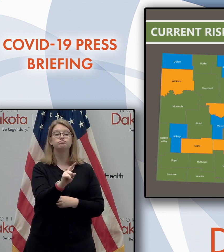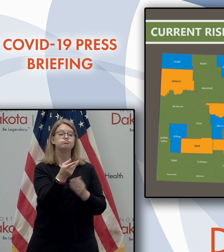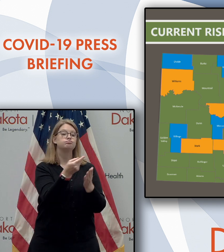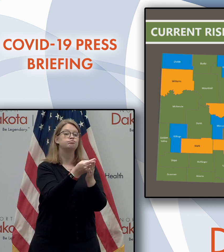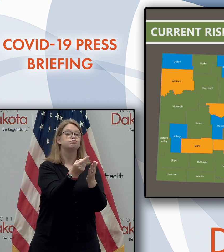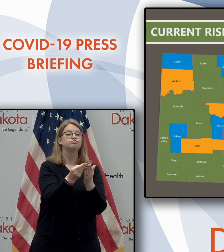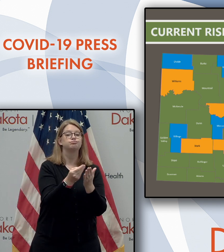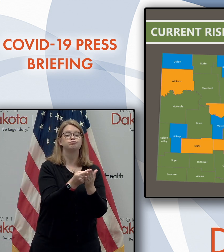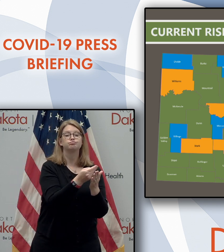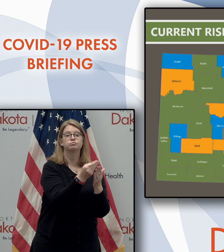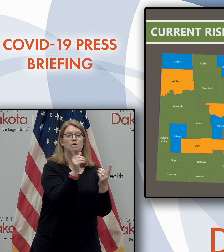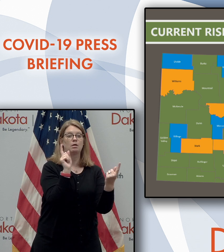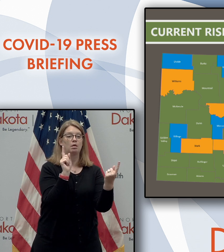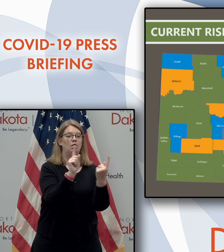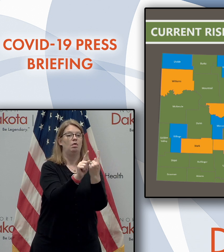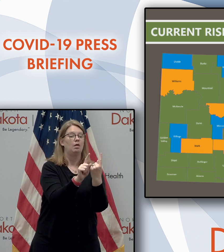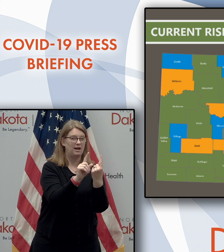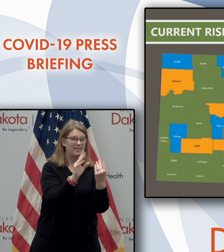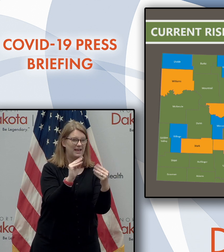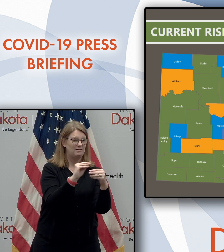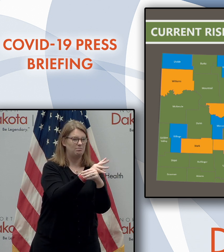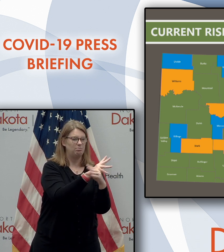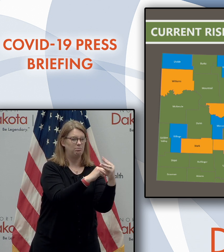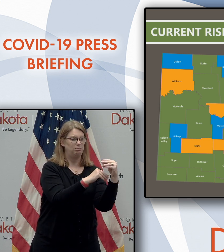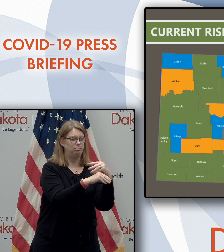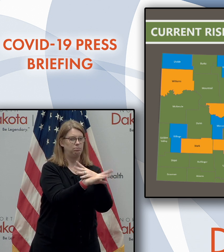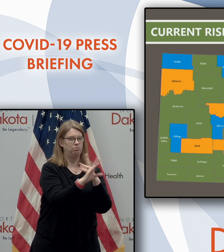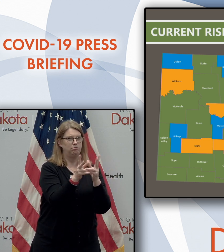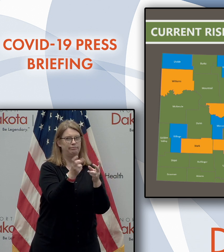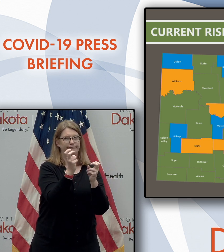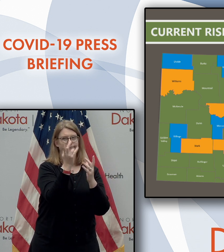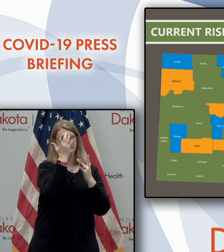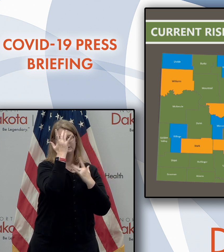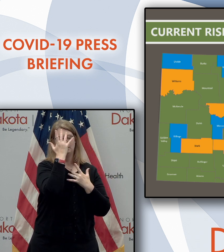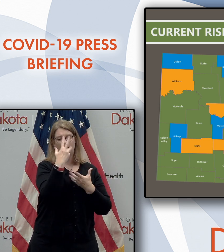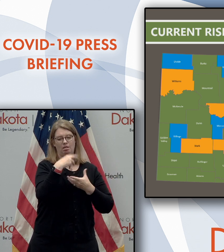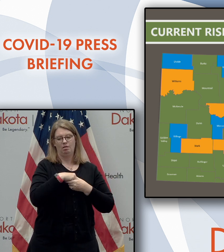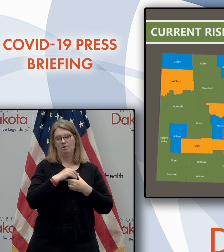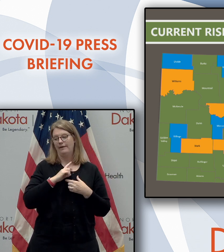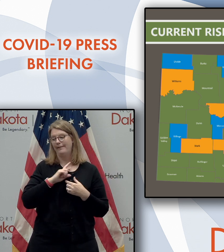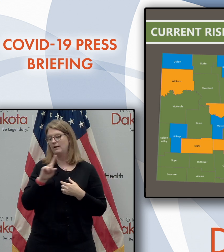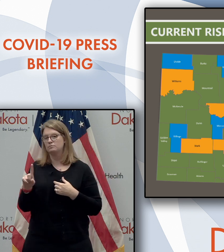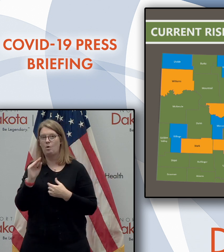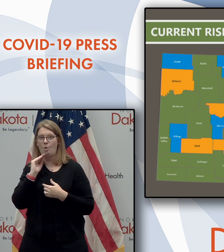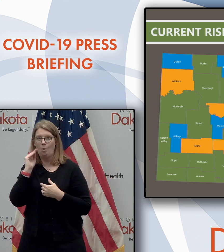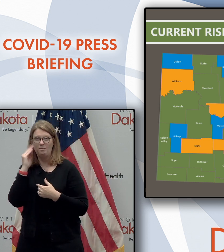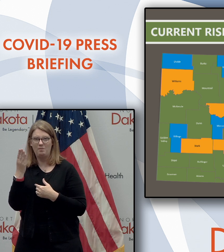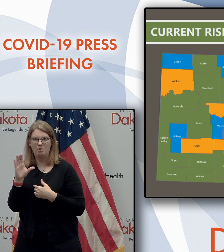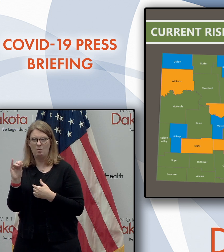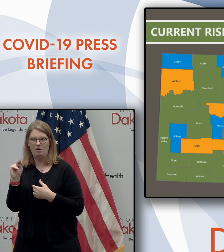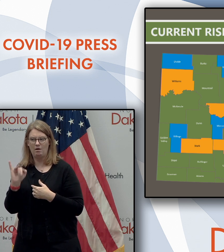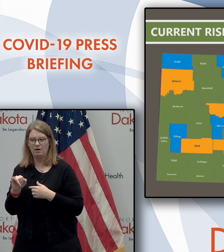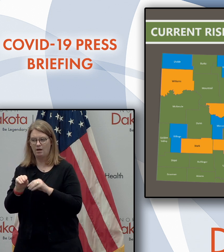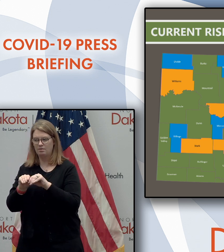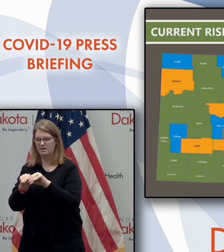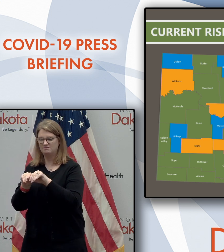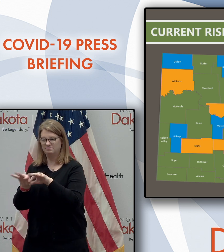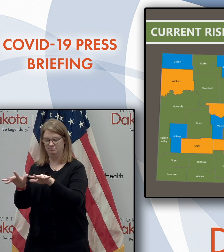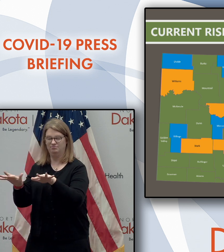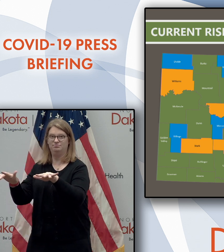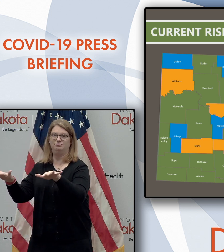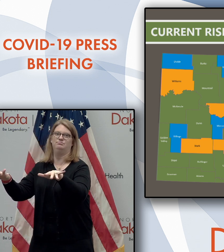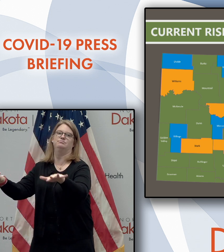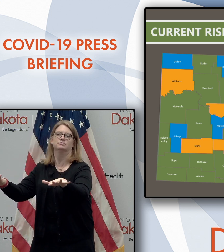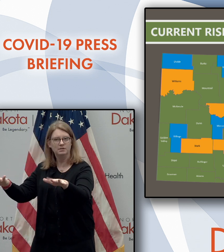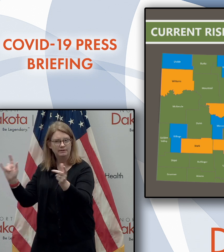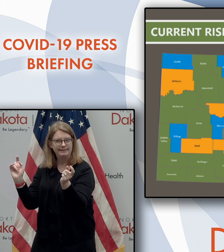to work, to bring that back to an event or going on in a blue county and change that, because we know that the way the virus